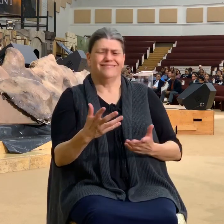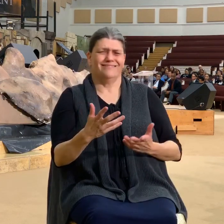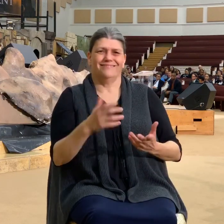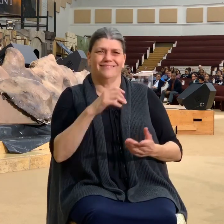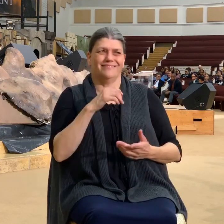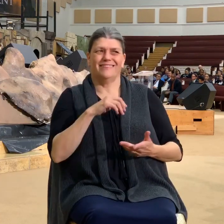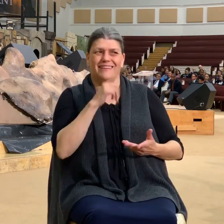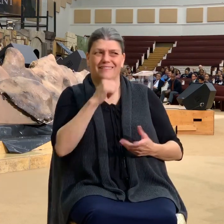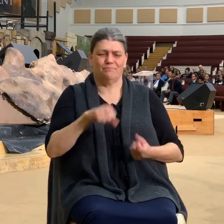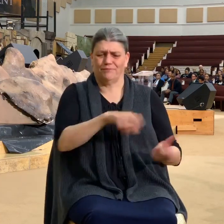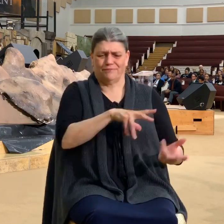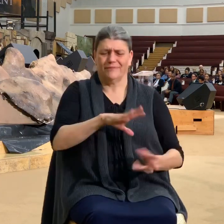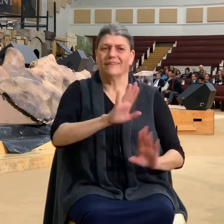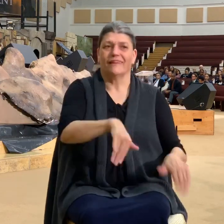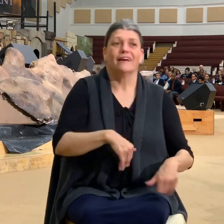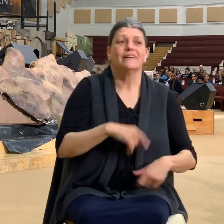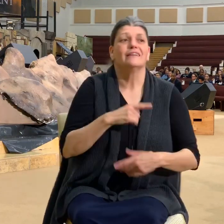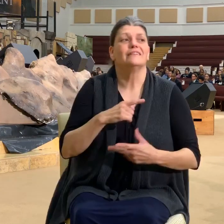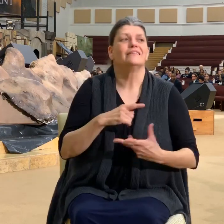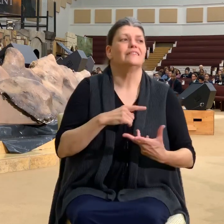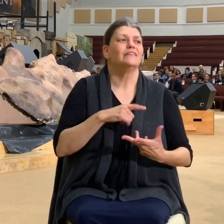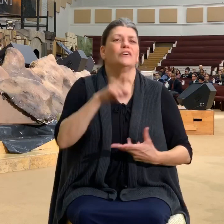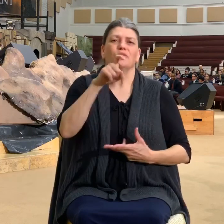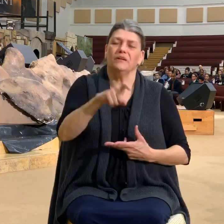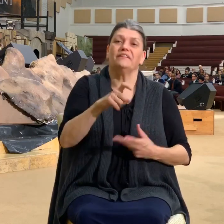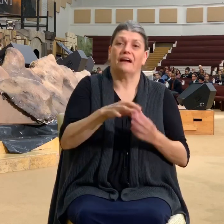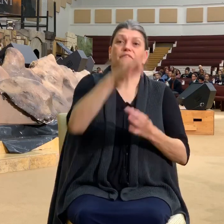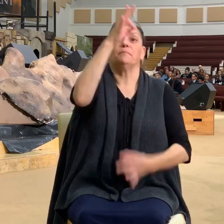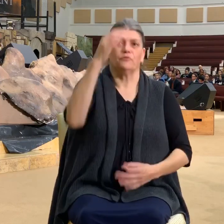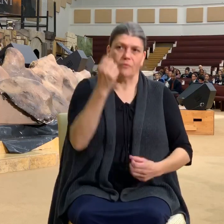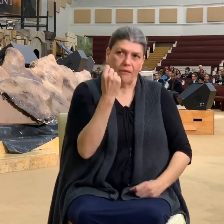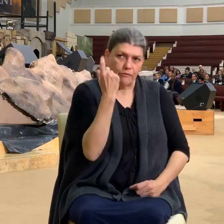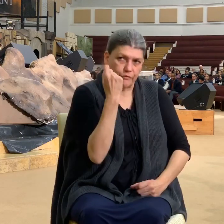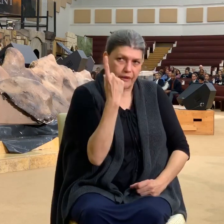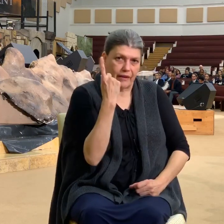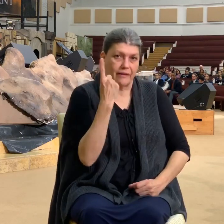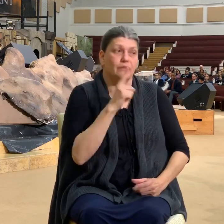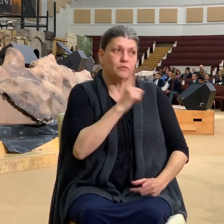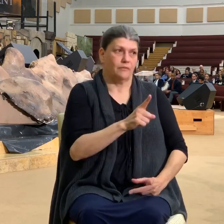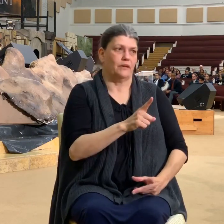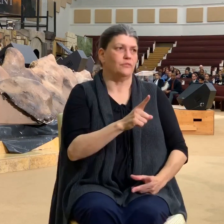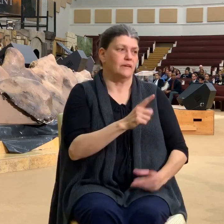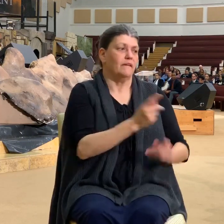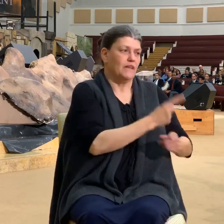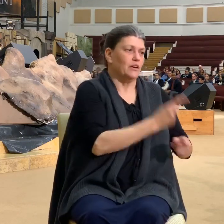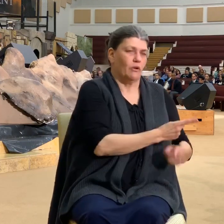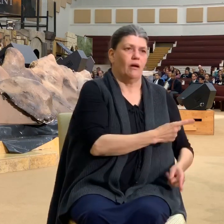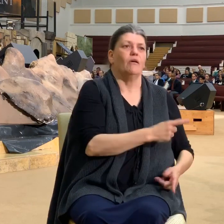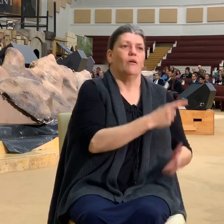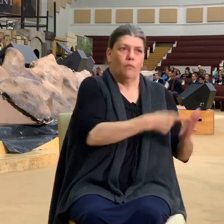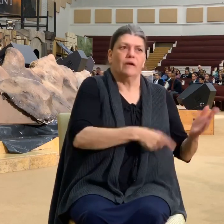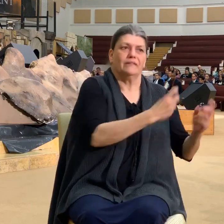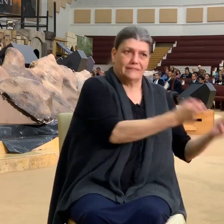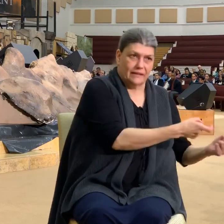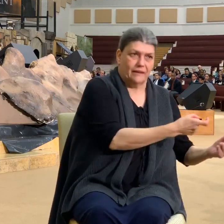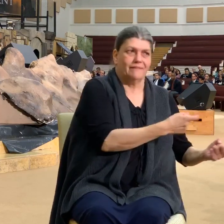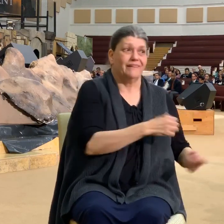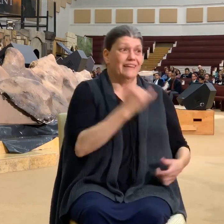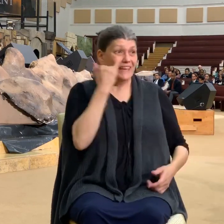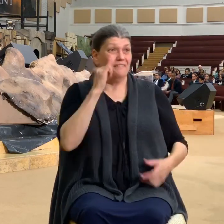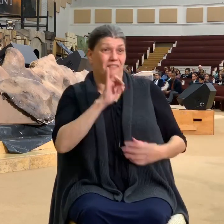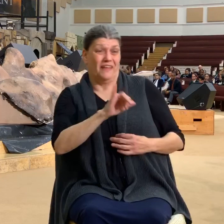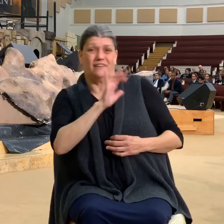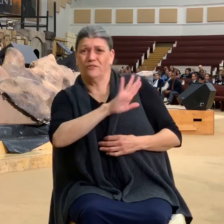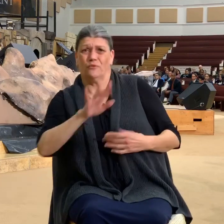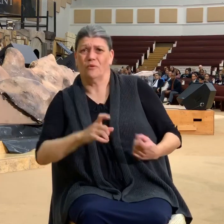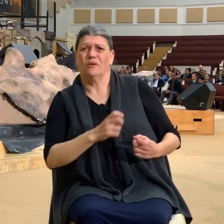that, because as a child of God, you should have spiritual discernment to say, I know that ain't right. That's not our problem. If that's our problem, why